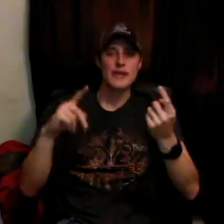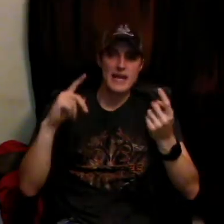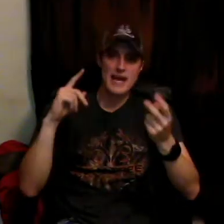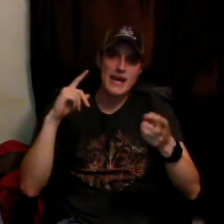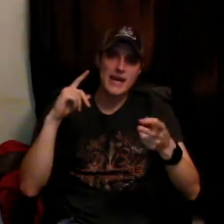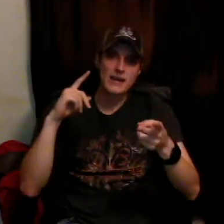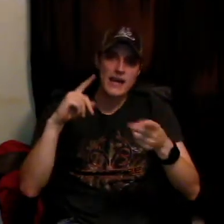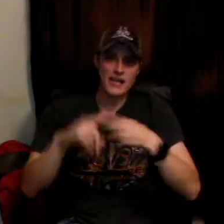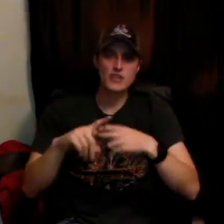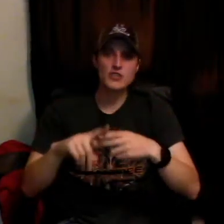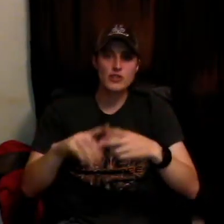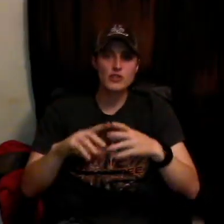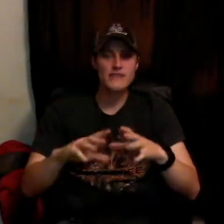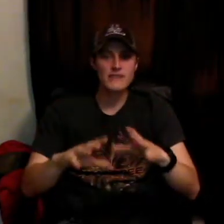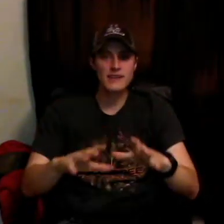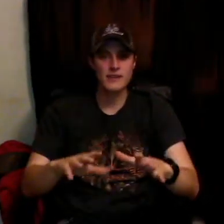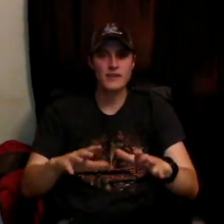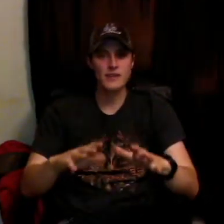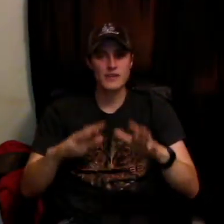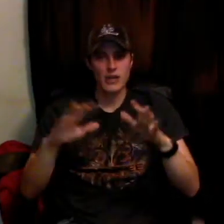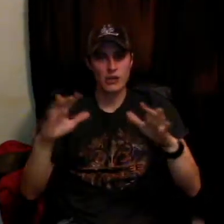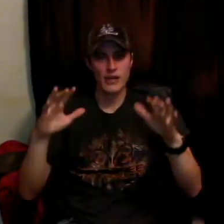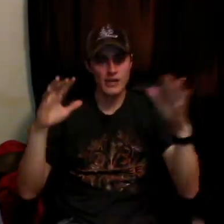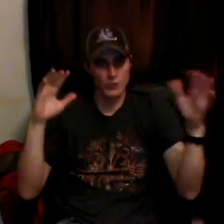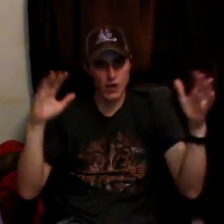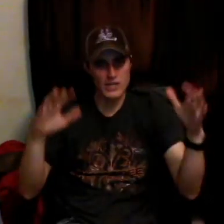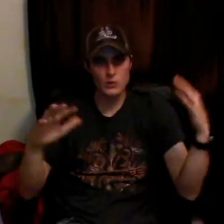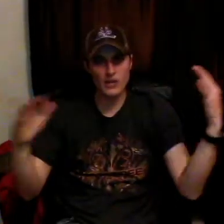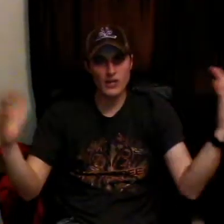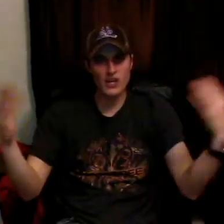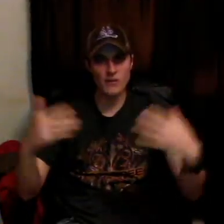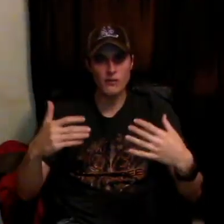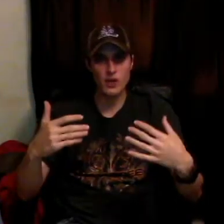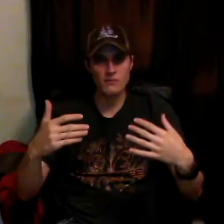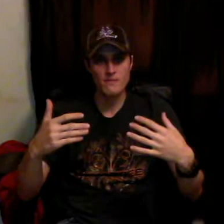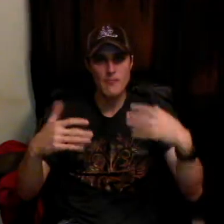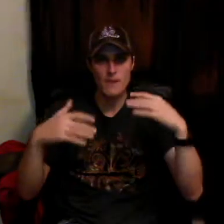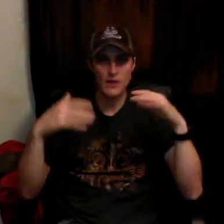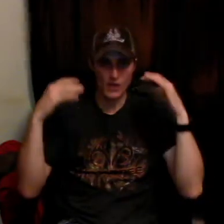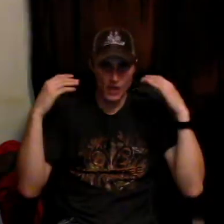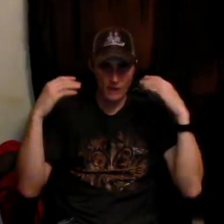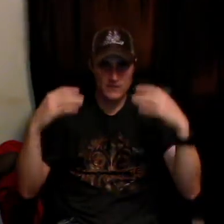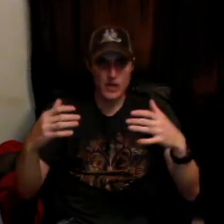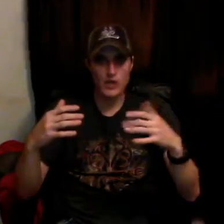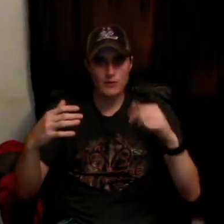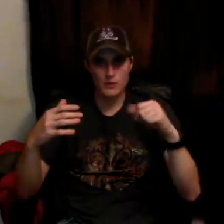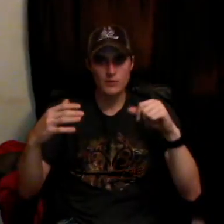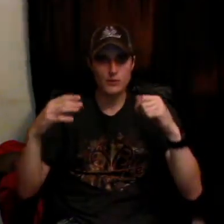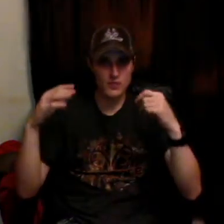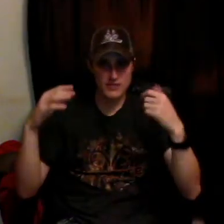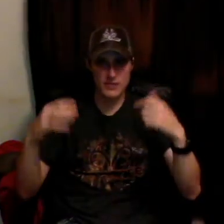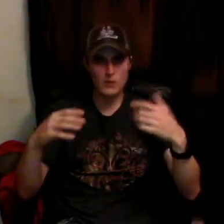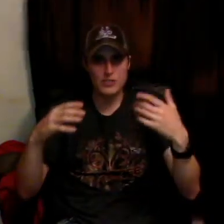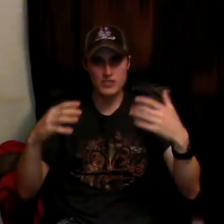and actually look at the deer. Okay, watch where they come from, observe them, look, see which